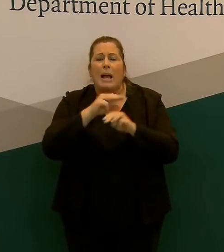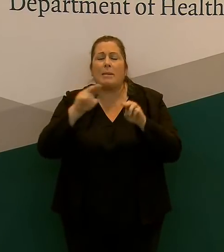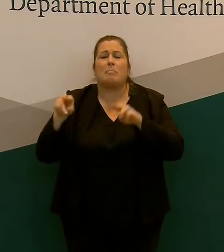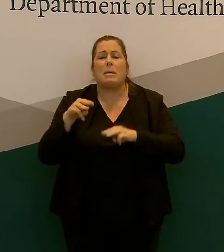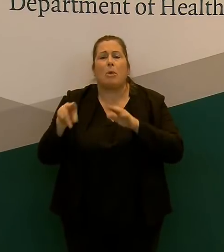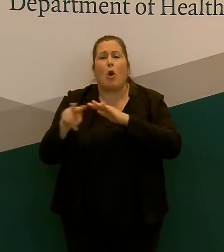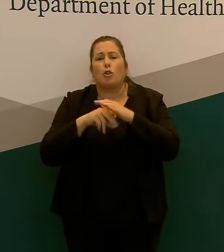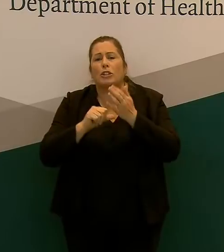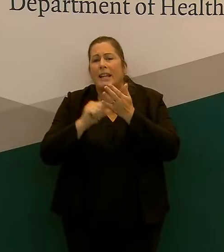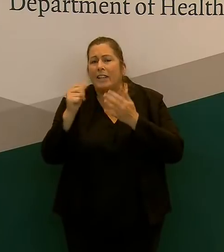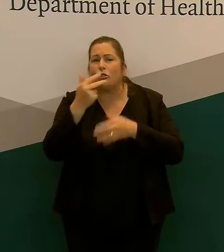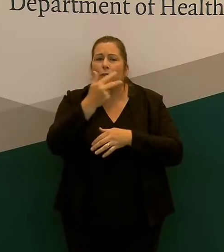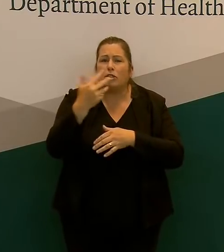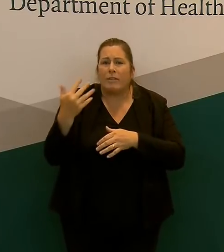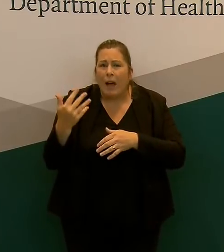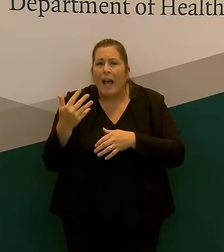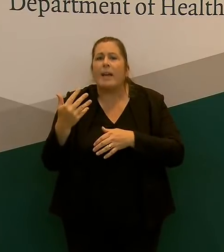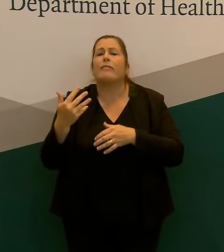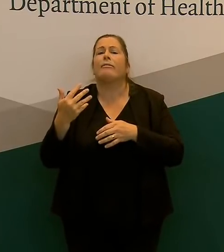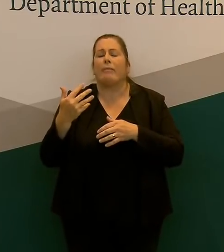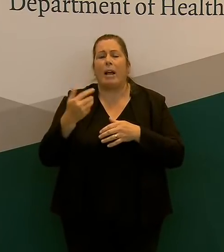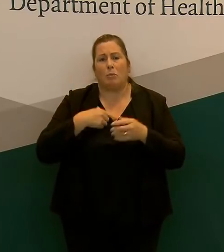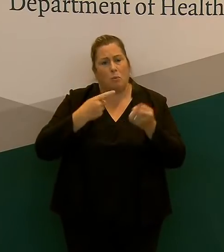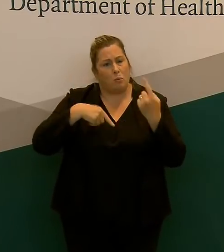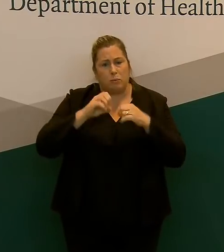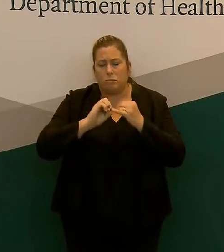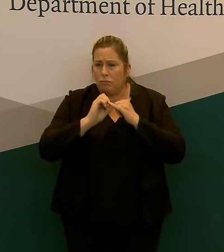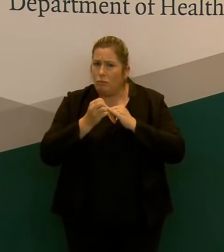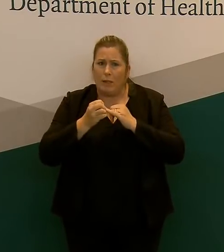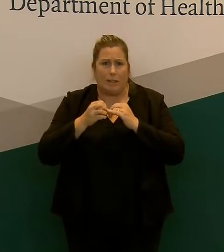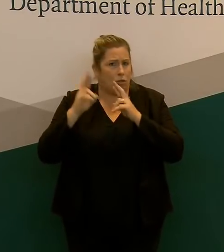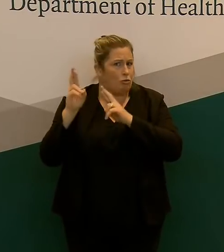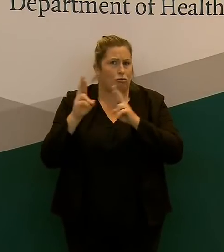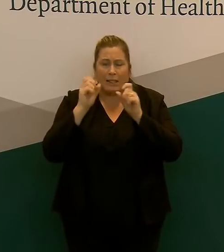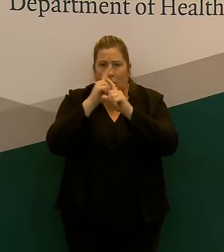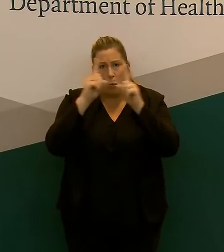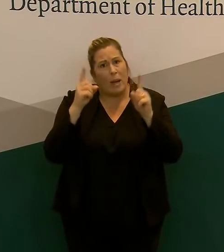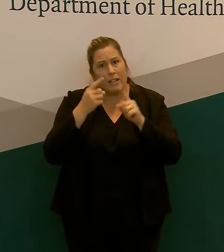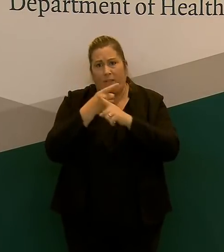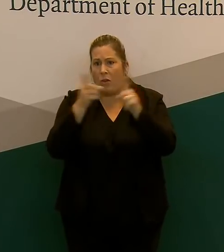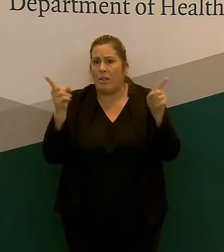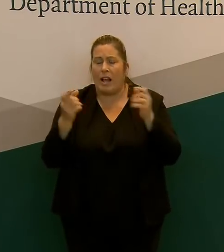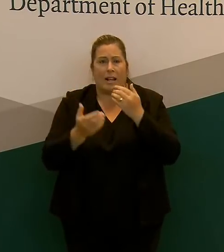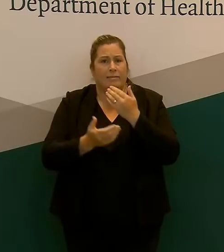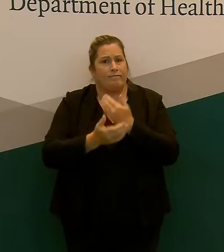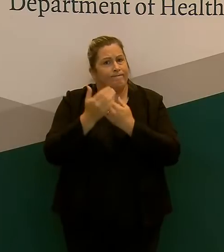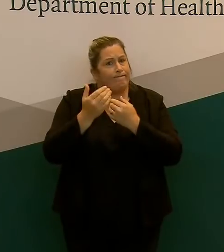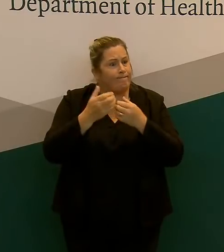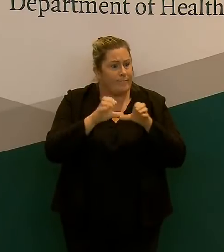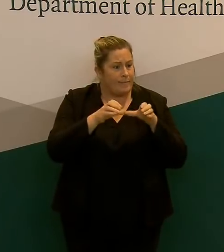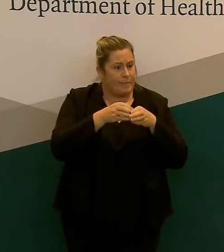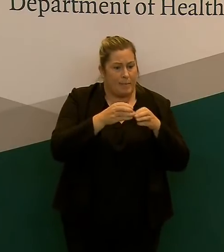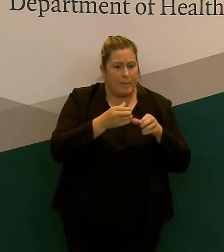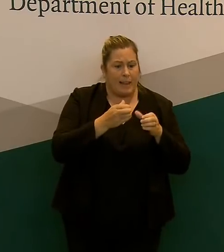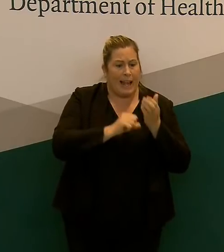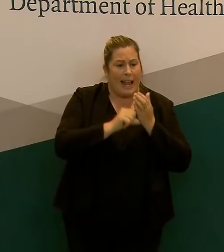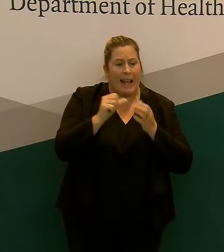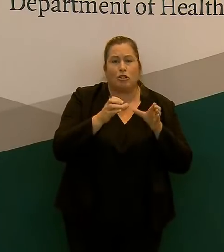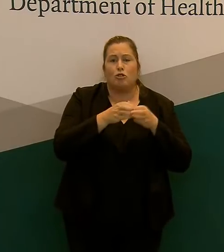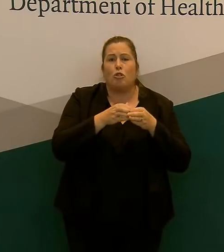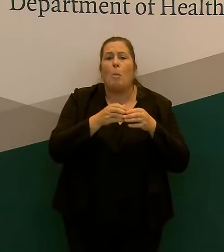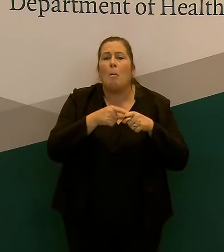35, young people, and tried to raise consciousness around that question. I suppose our concerns are